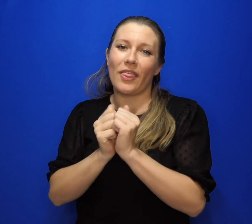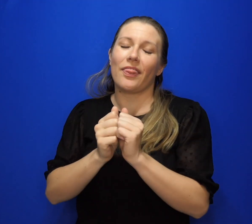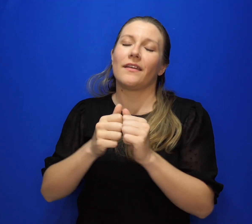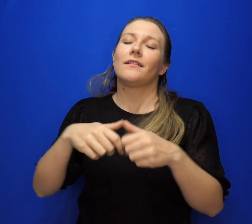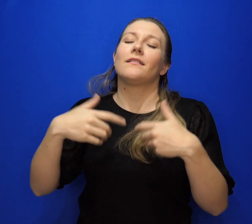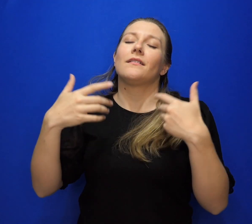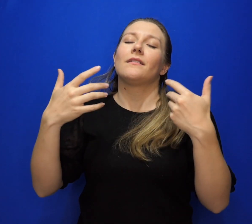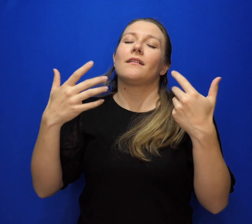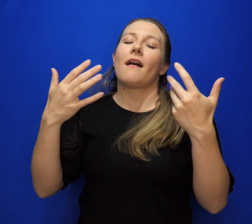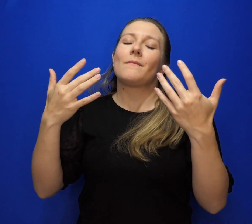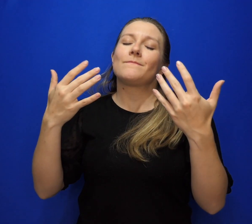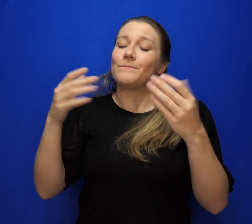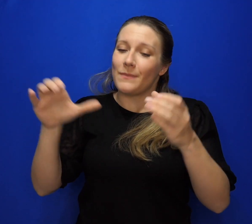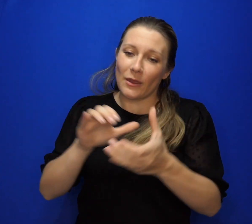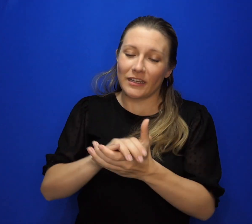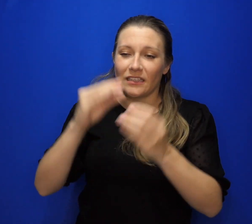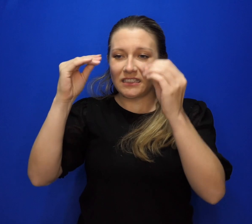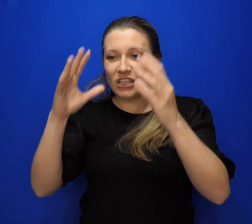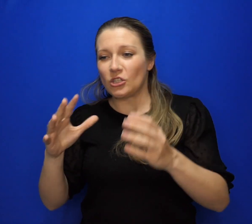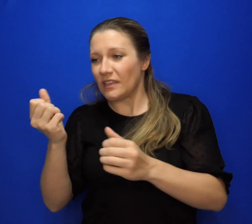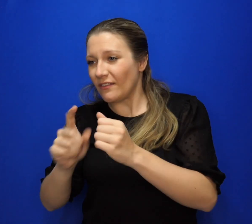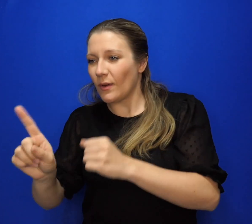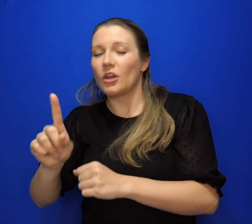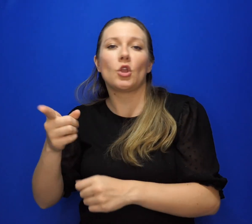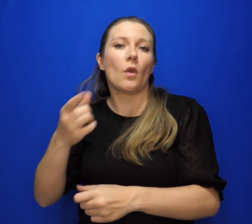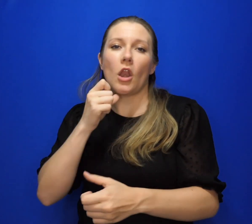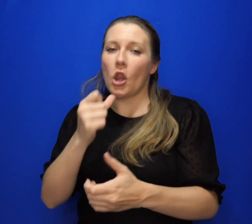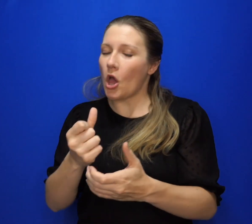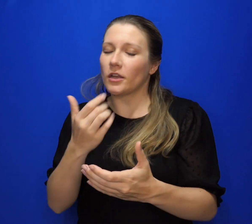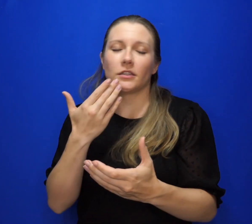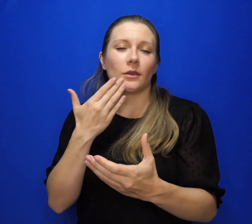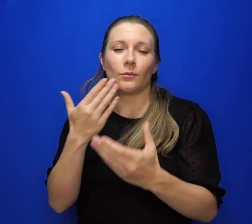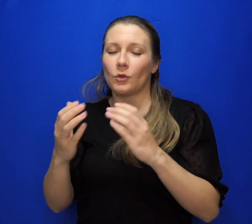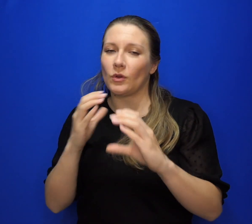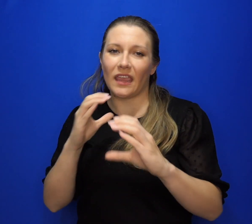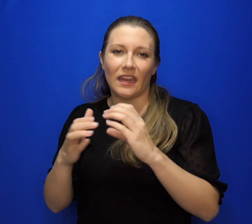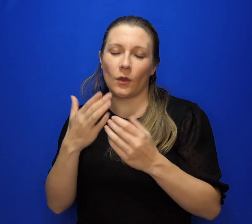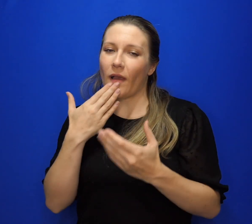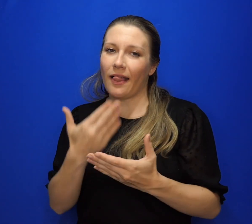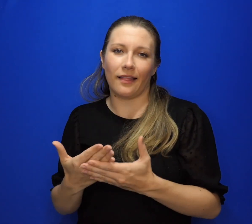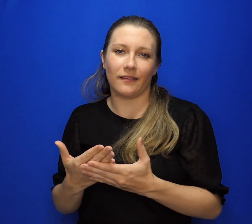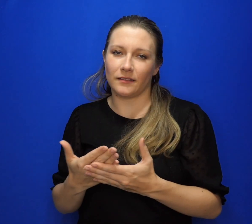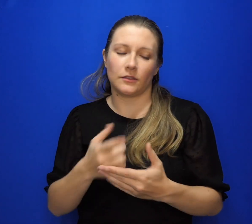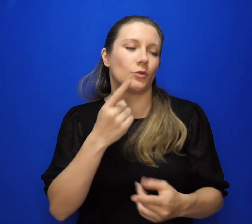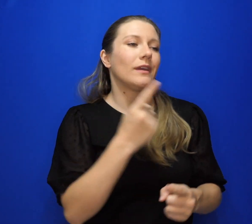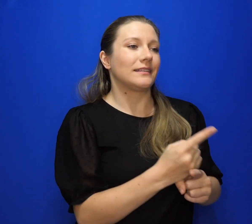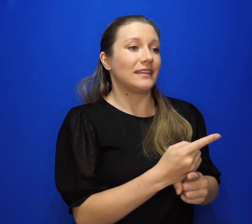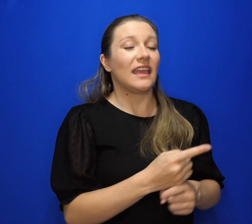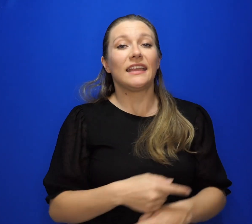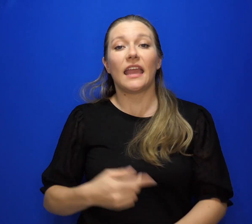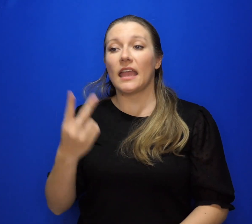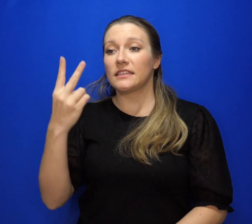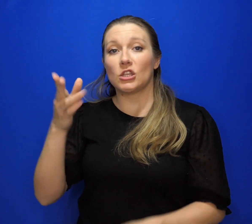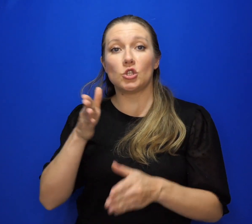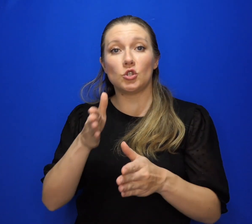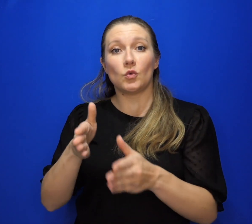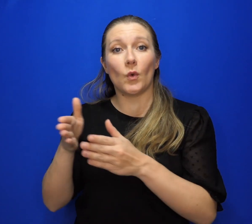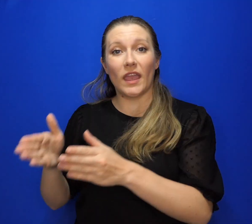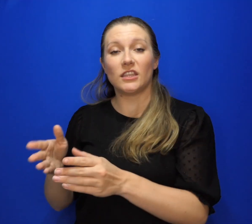You are not communicating well. And it's a two-way street. And so if one of you is doing a good job and the other one isn't, it's still not going to